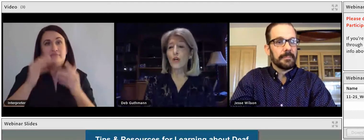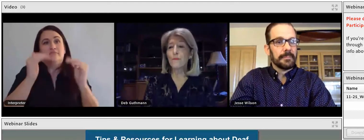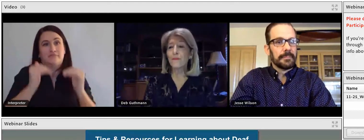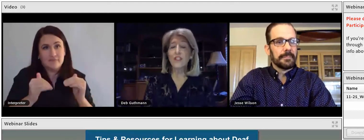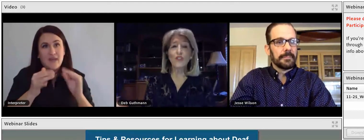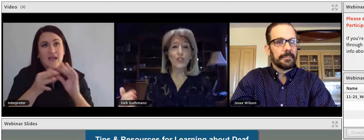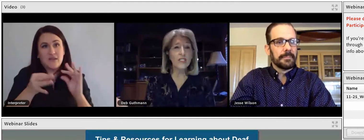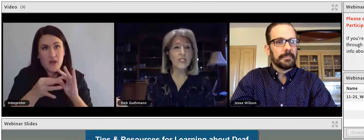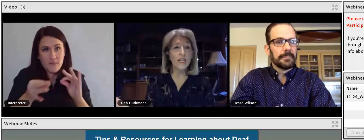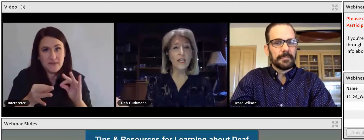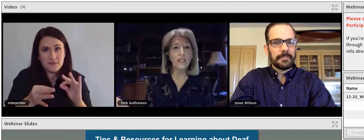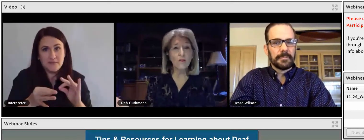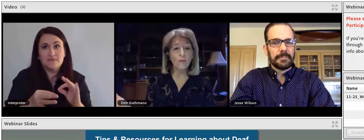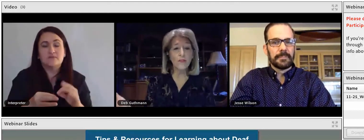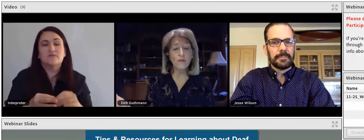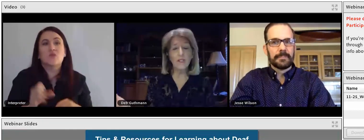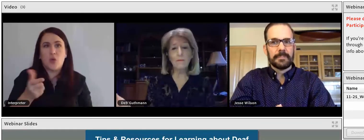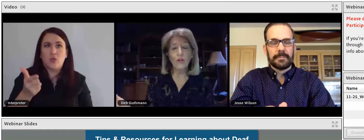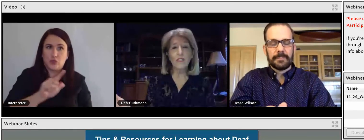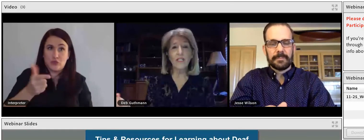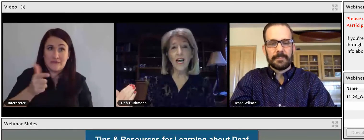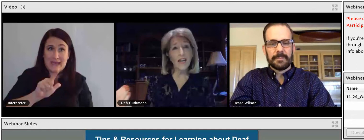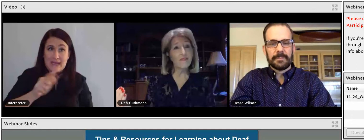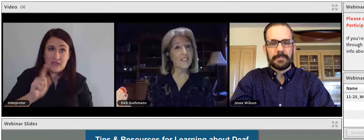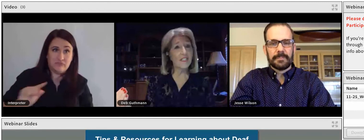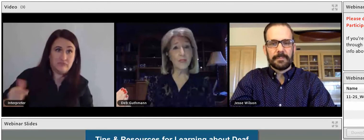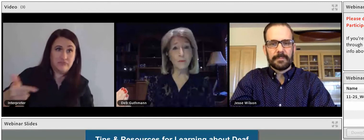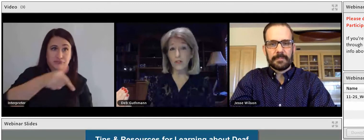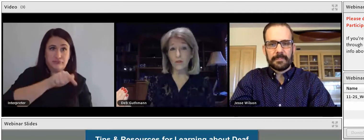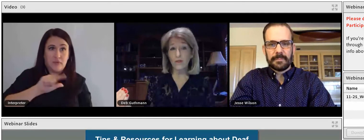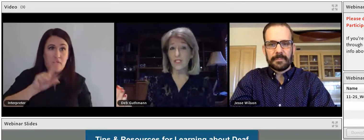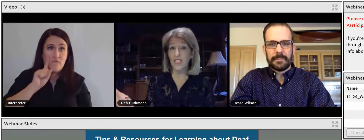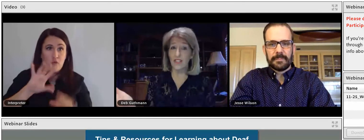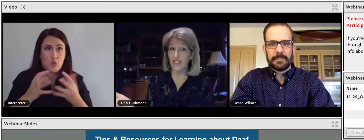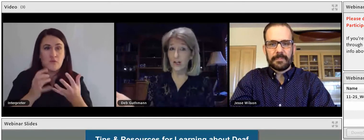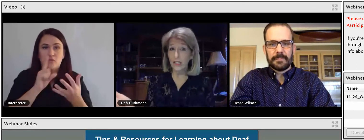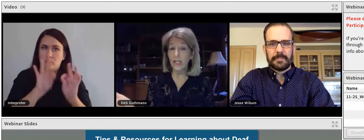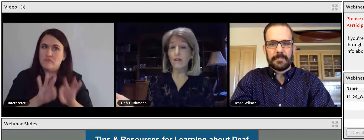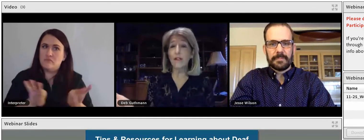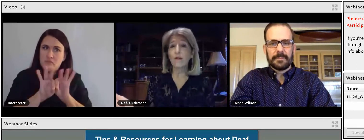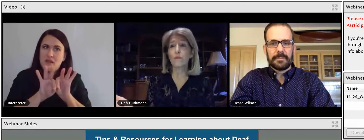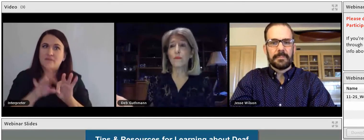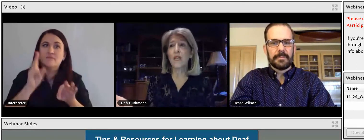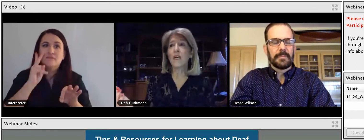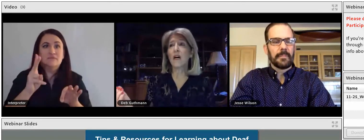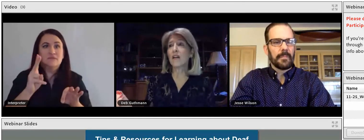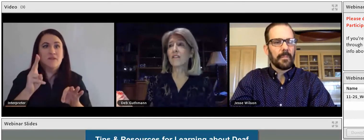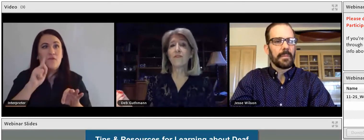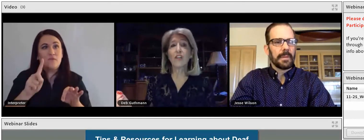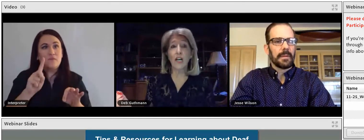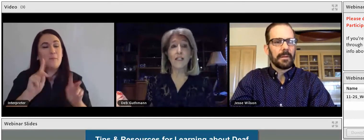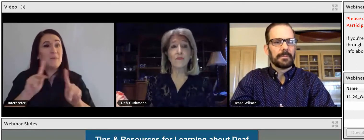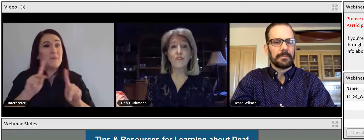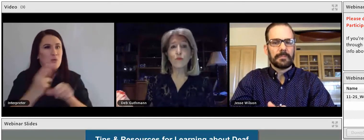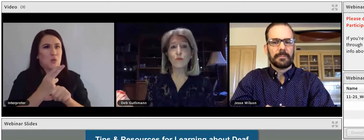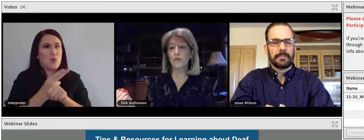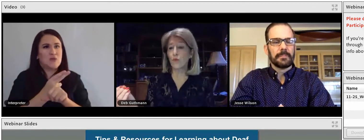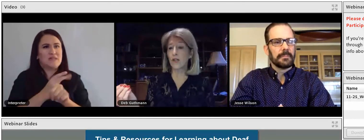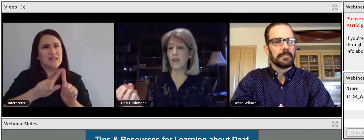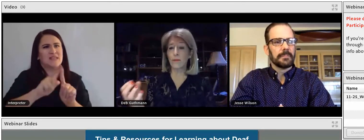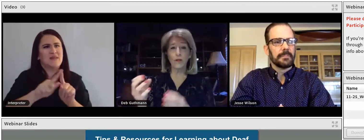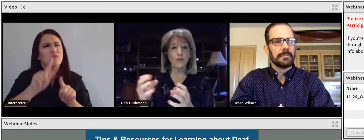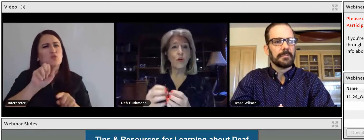comment. So turn taking in a group is really important. And I've seen people use, even in all hearing groups, different kinds